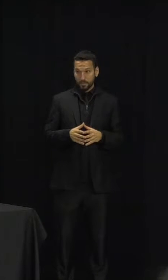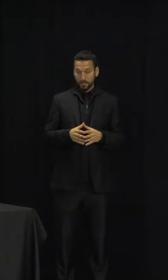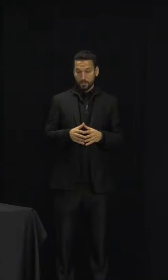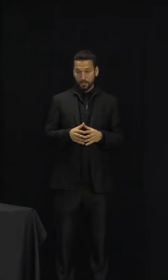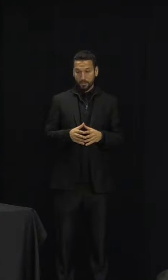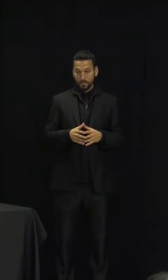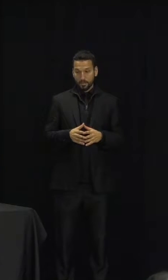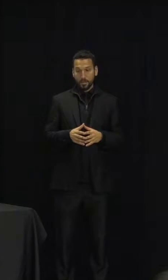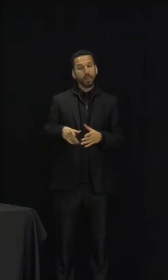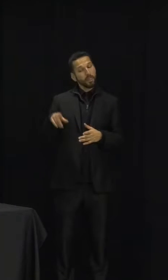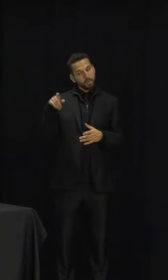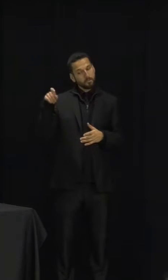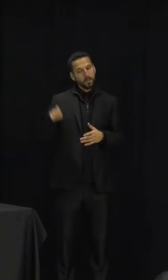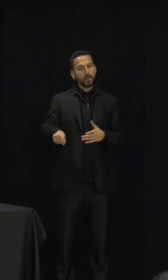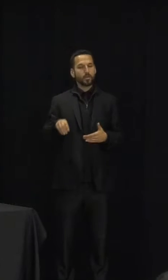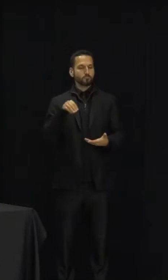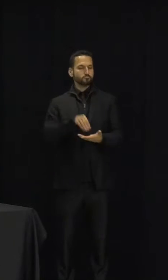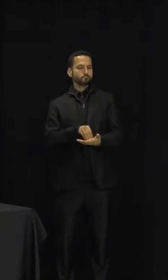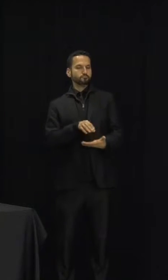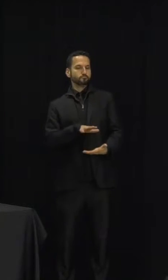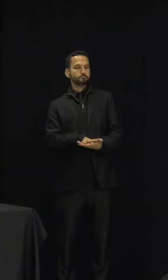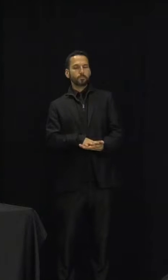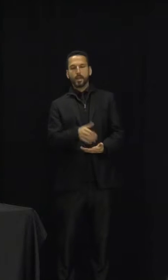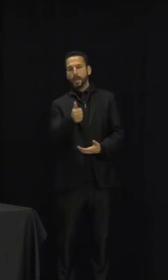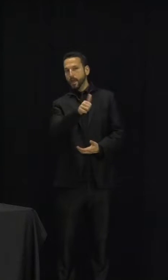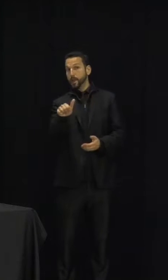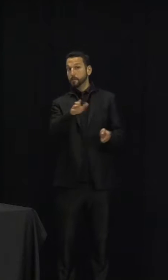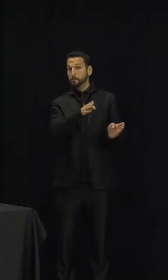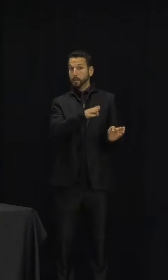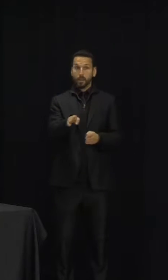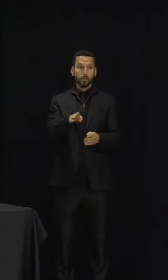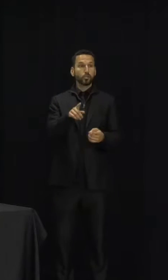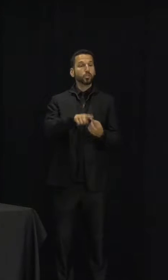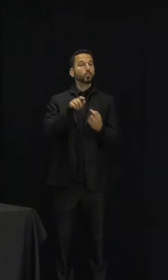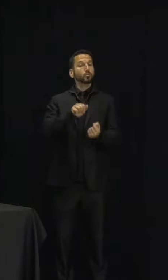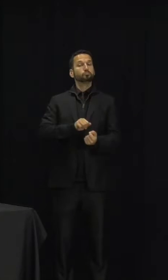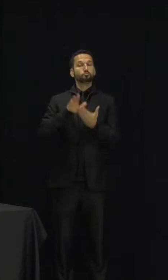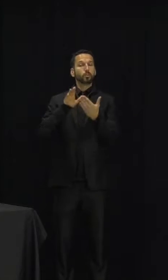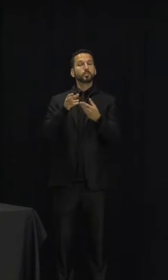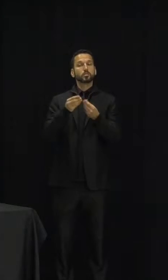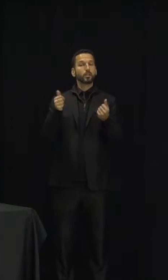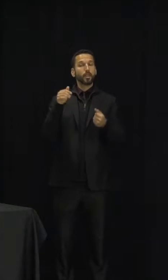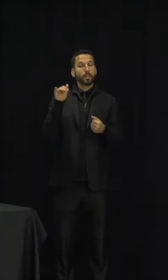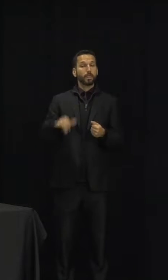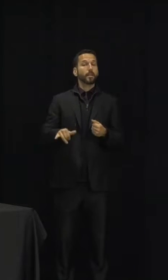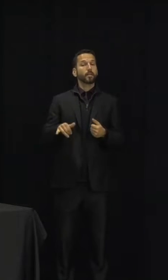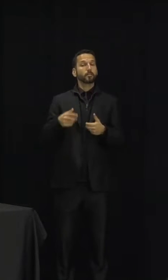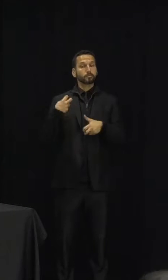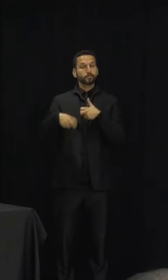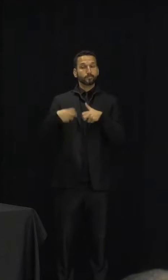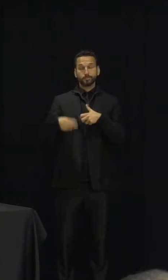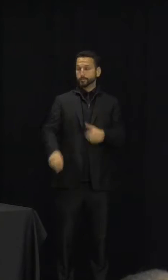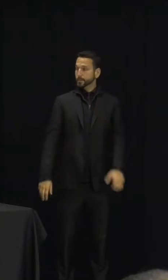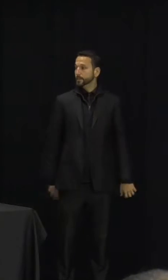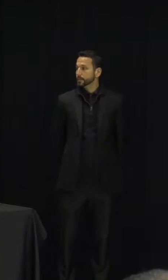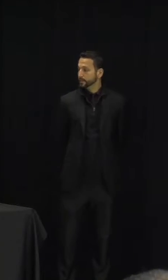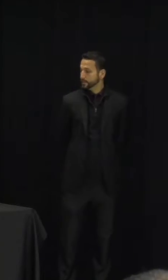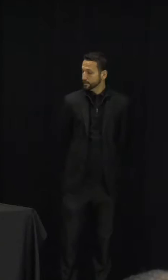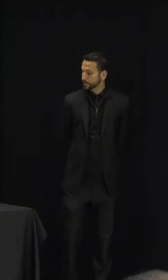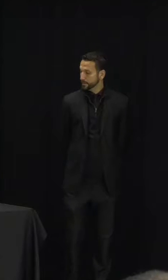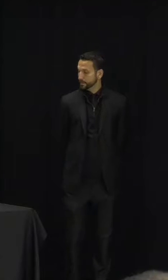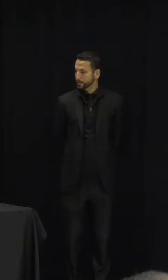effect, encouraging multiculturalism to know what it is against and not what it is for." He went